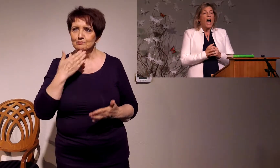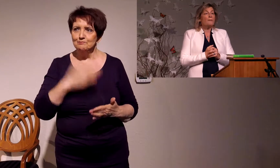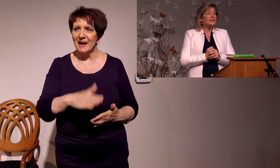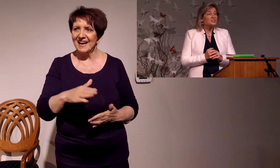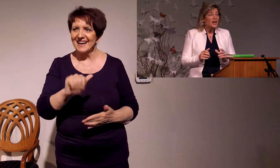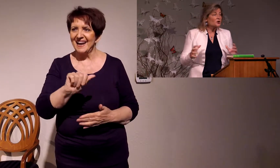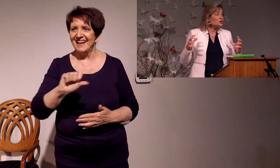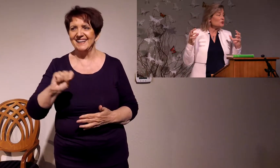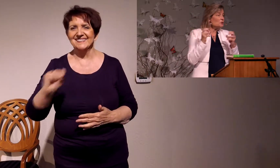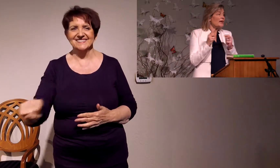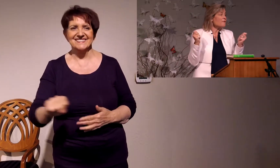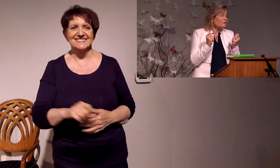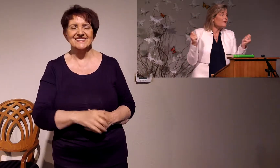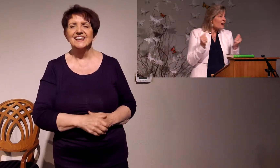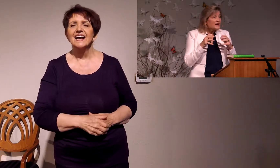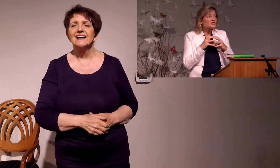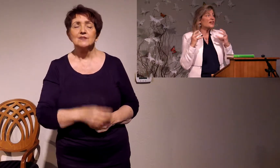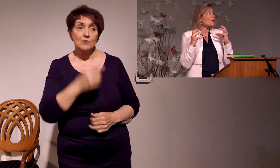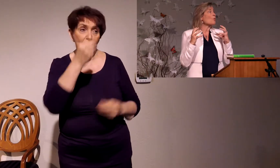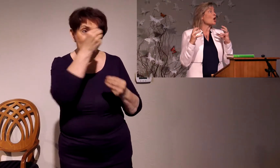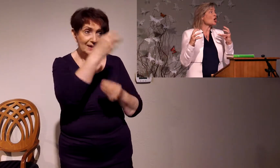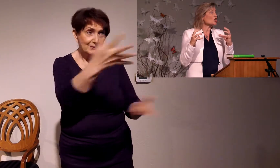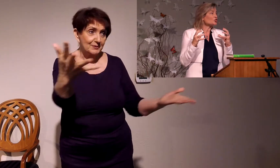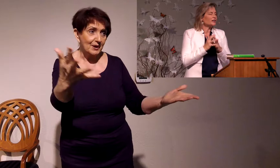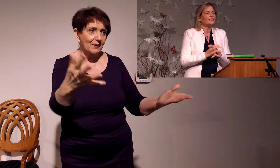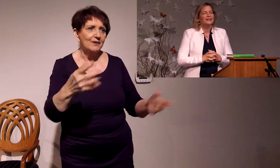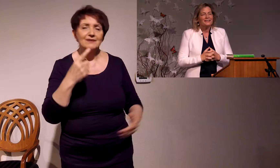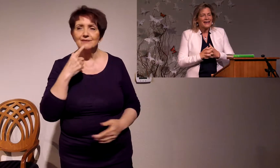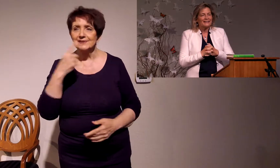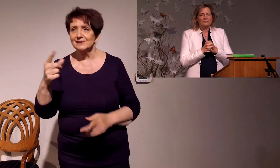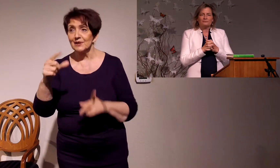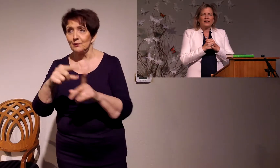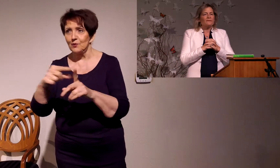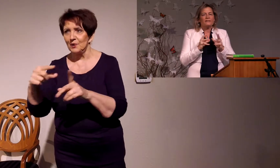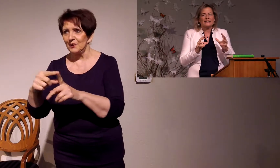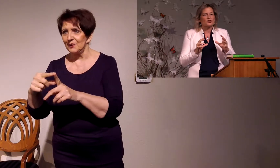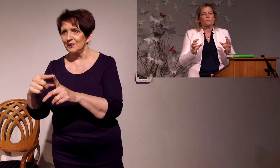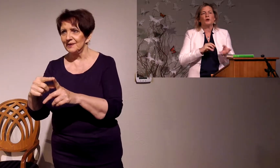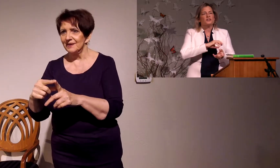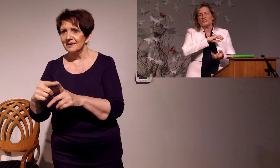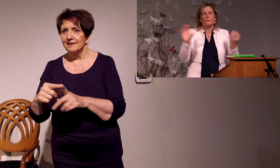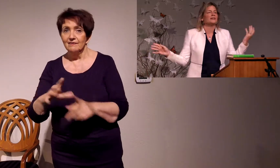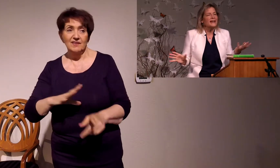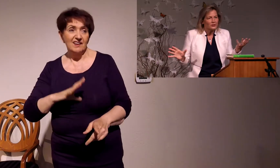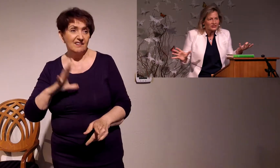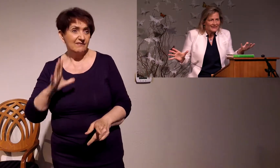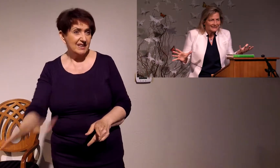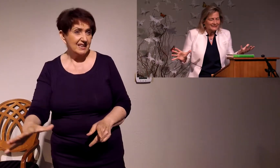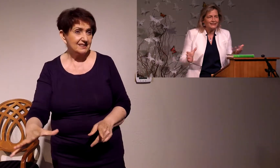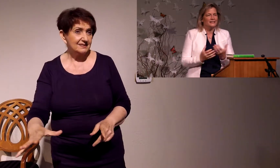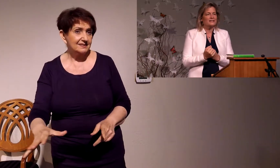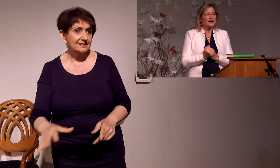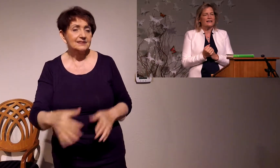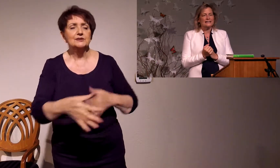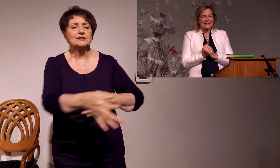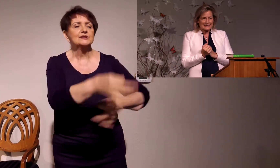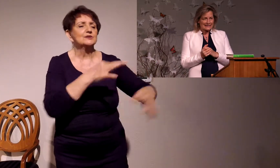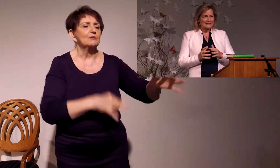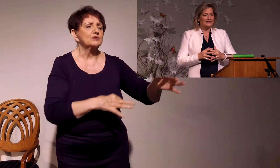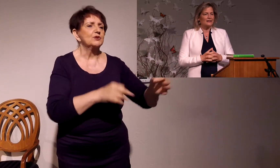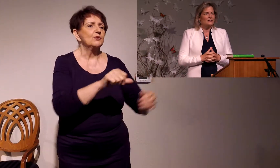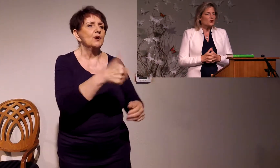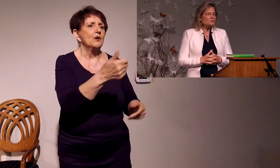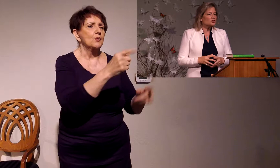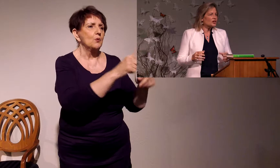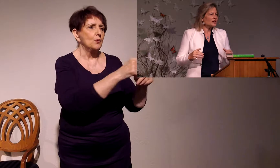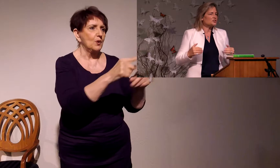So I'm going to tell you, if I say a word that offense, put something else in. It's not